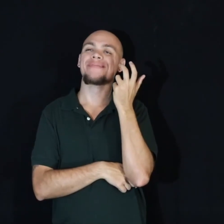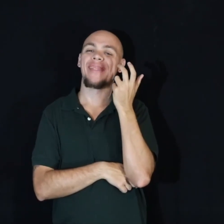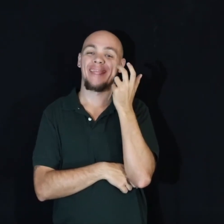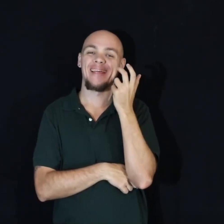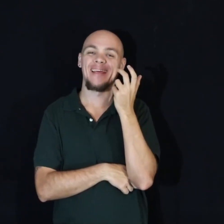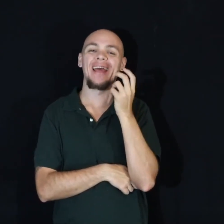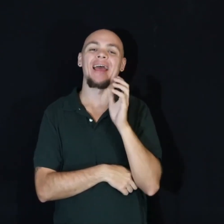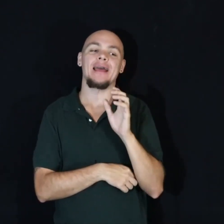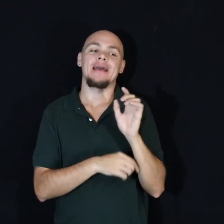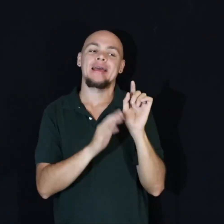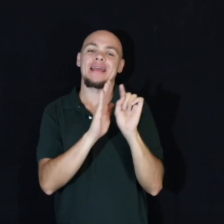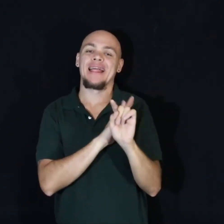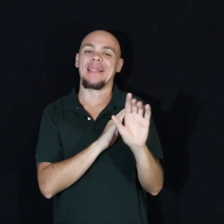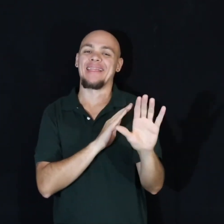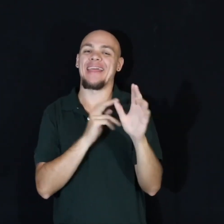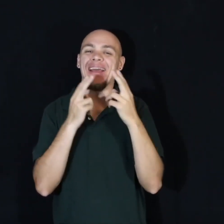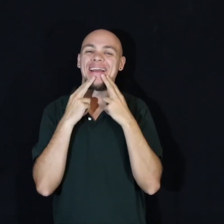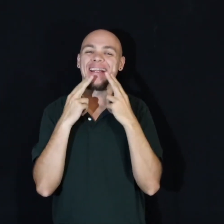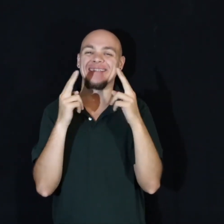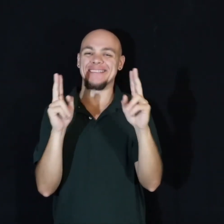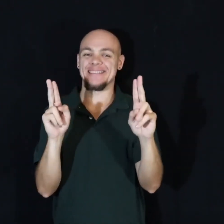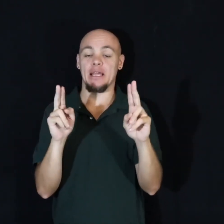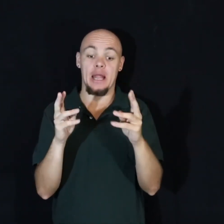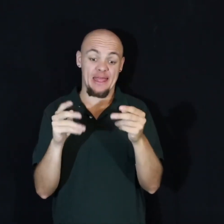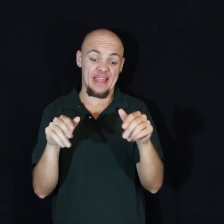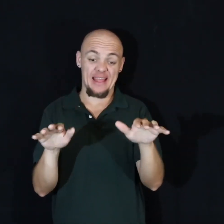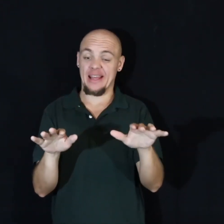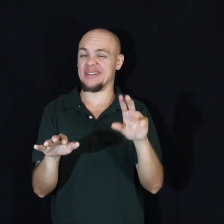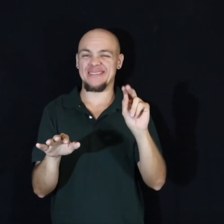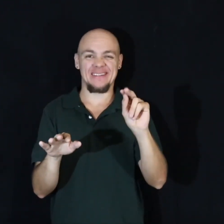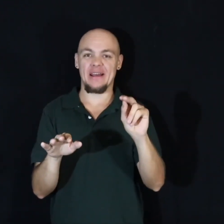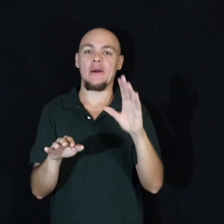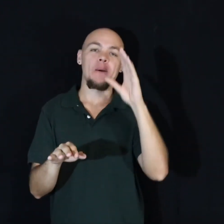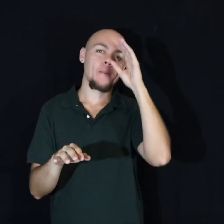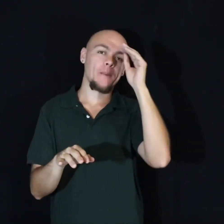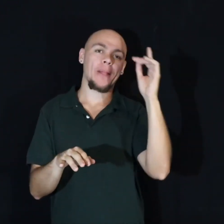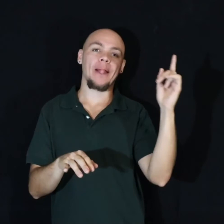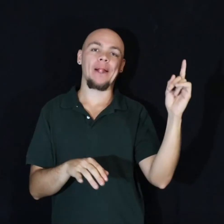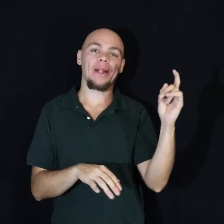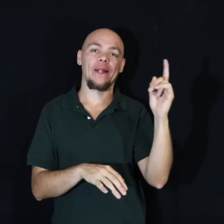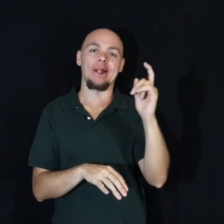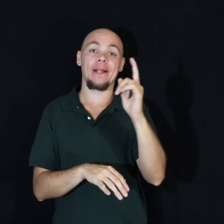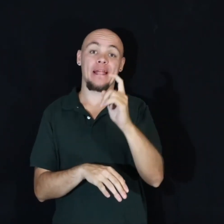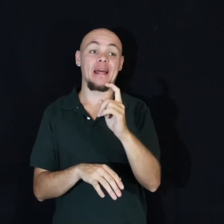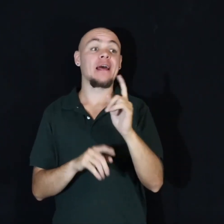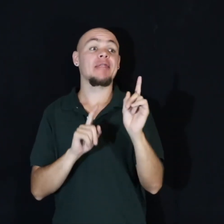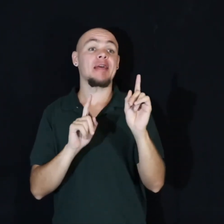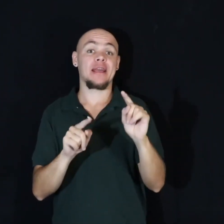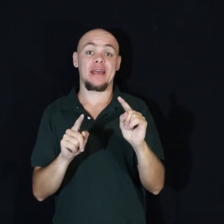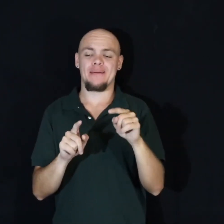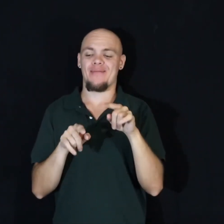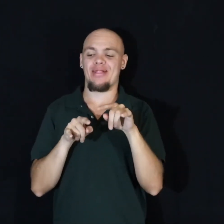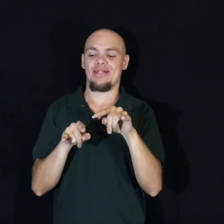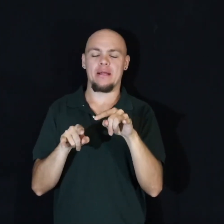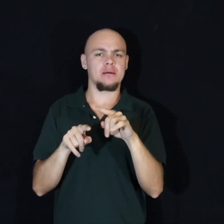no lack of material. Boys happened along every little while. They came to jeer, but remained to